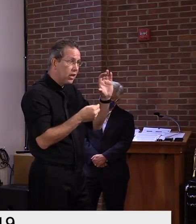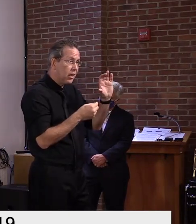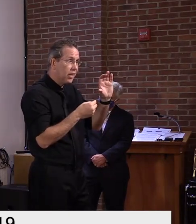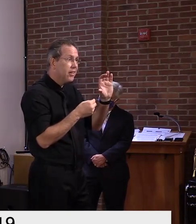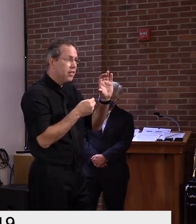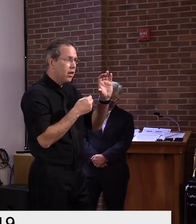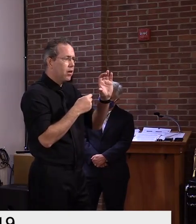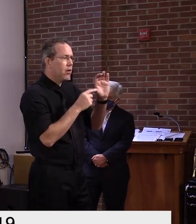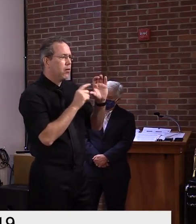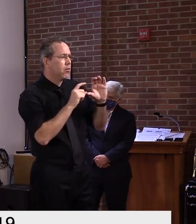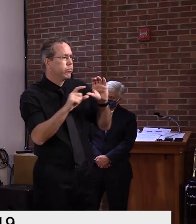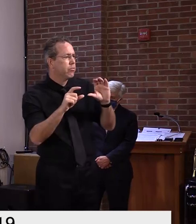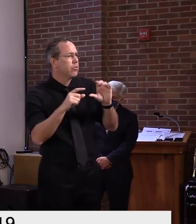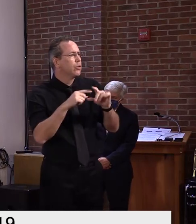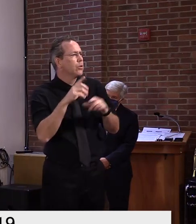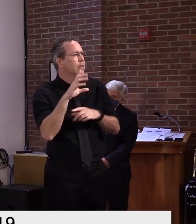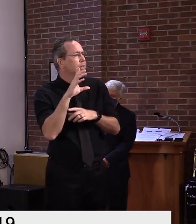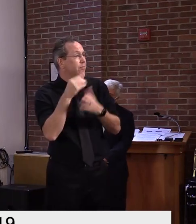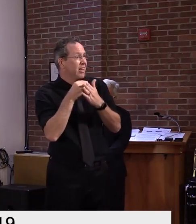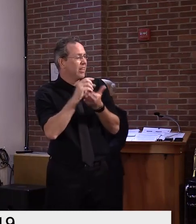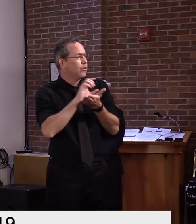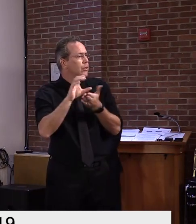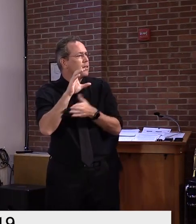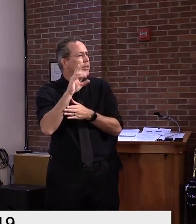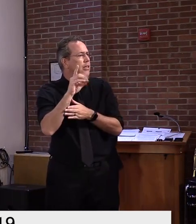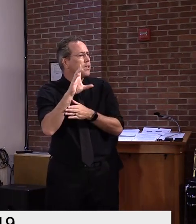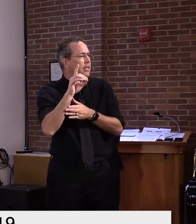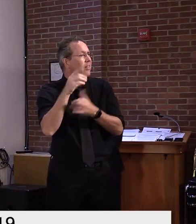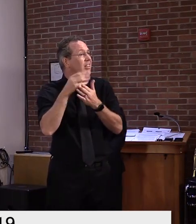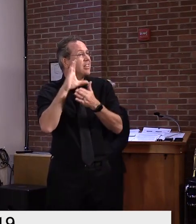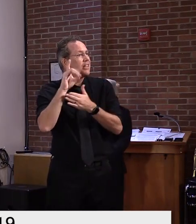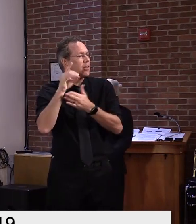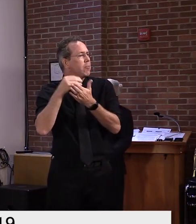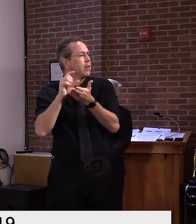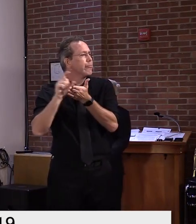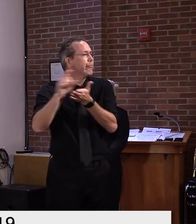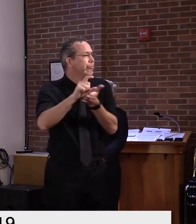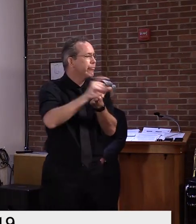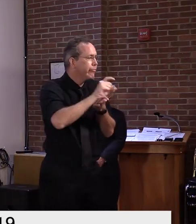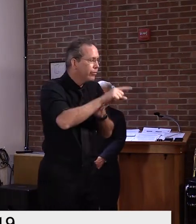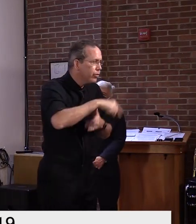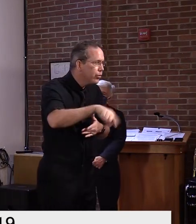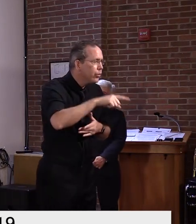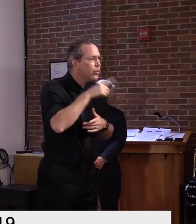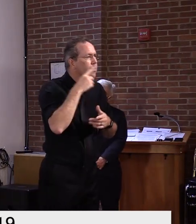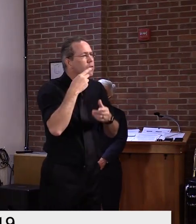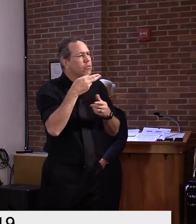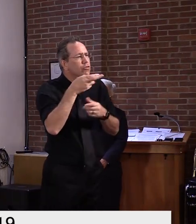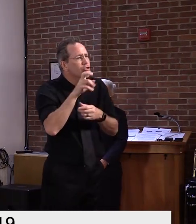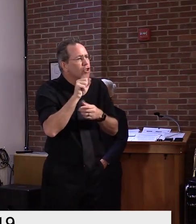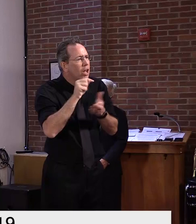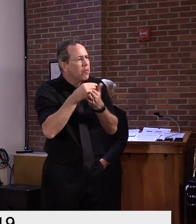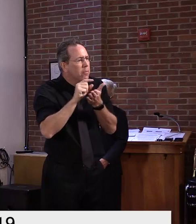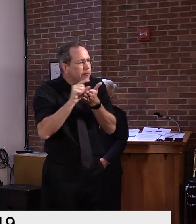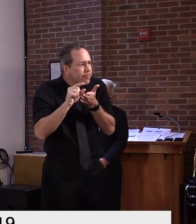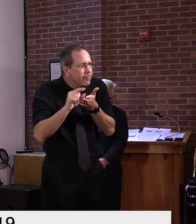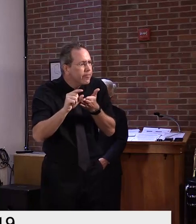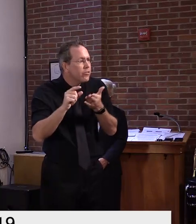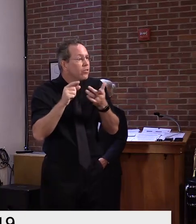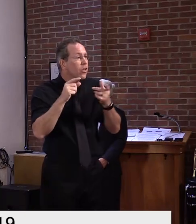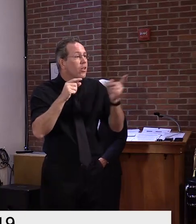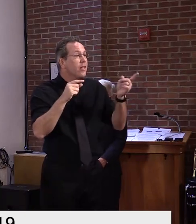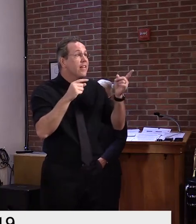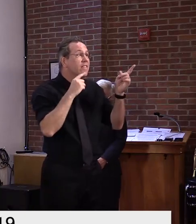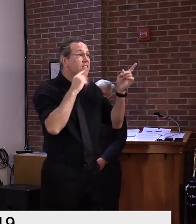mechanisms to the states. So anytime the CDC budget is at risk, state public health budgets